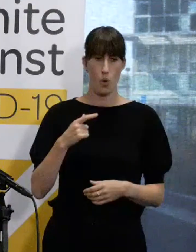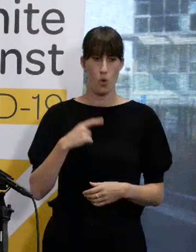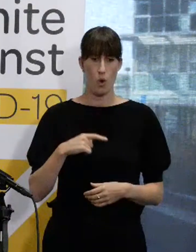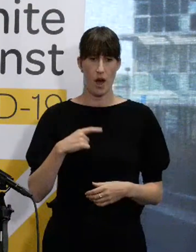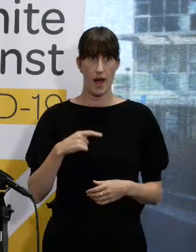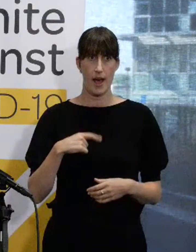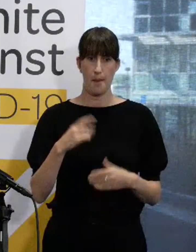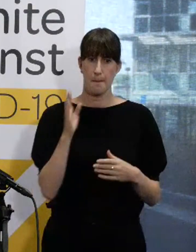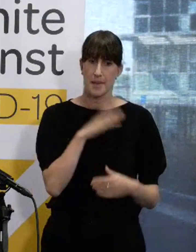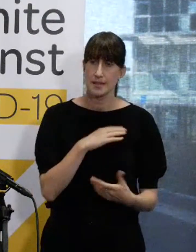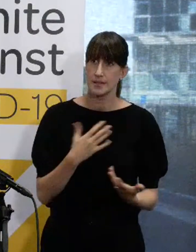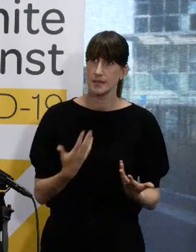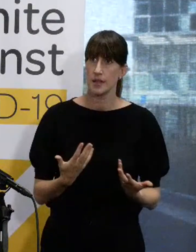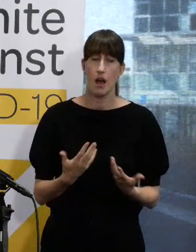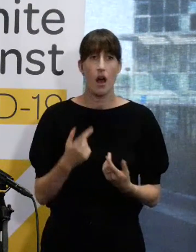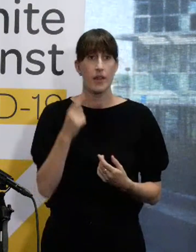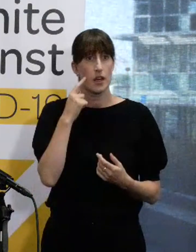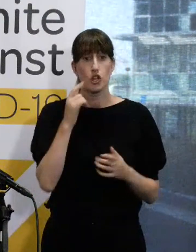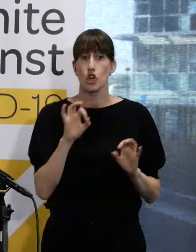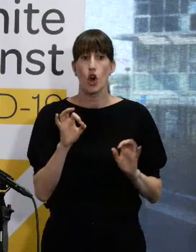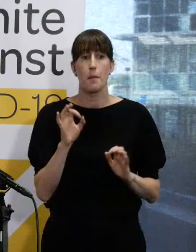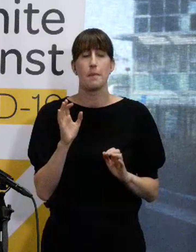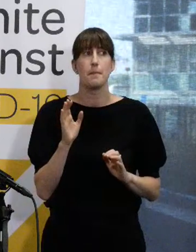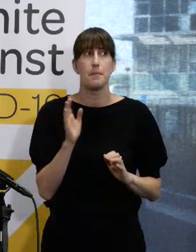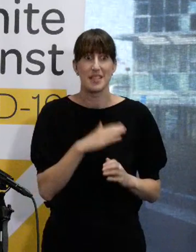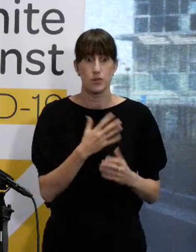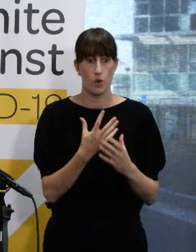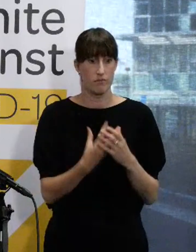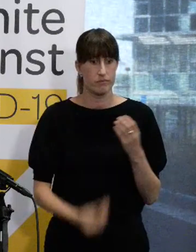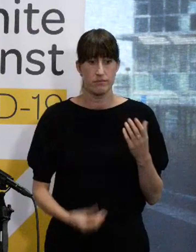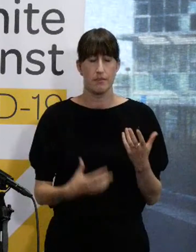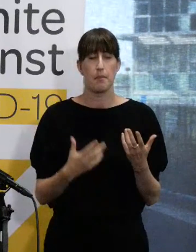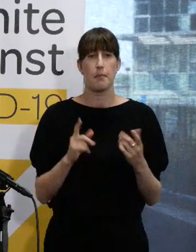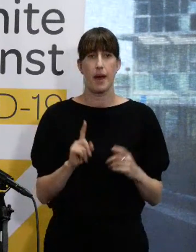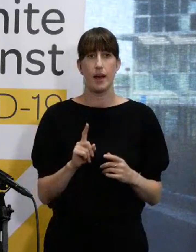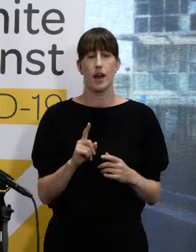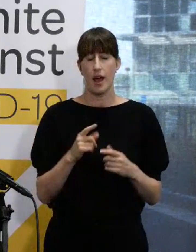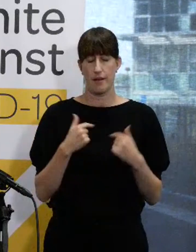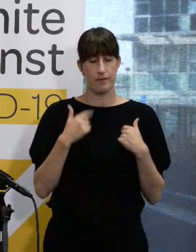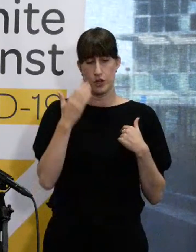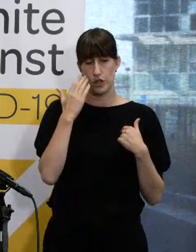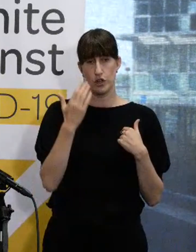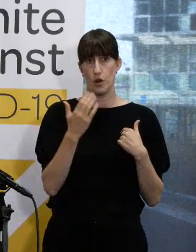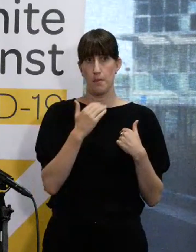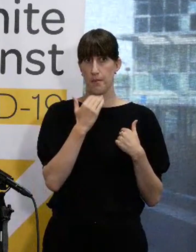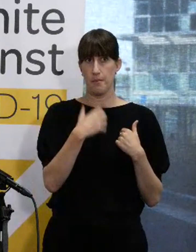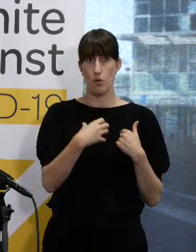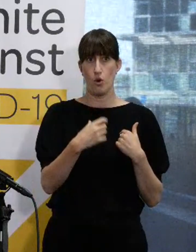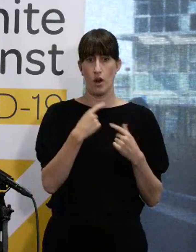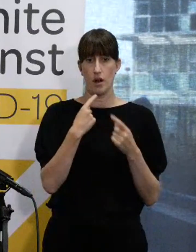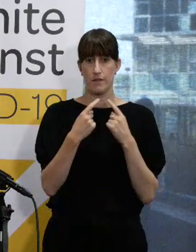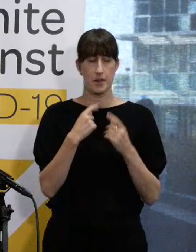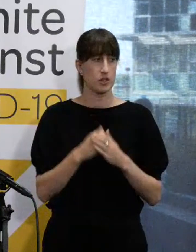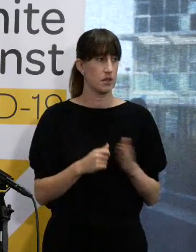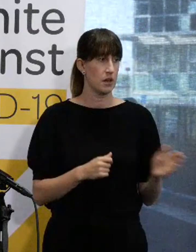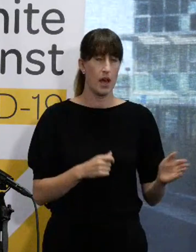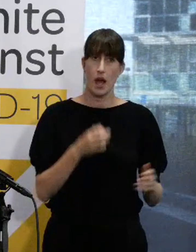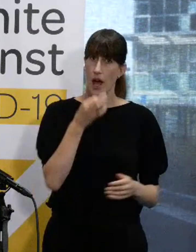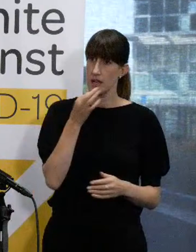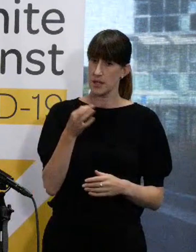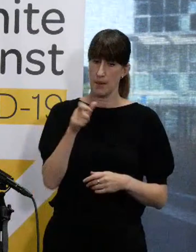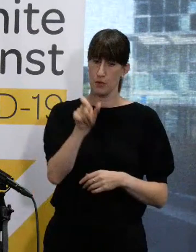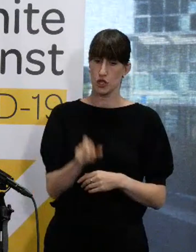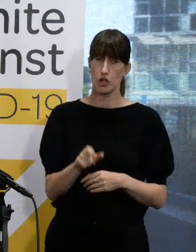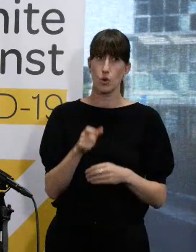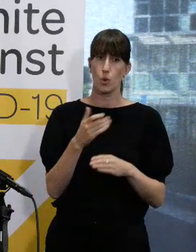cracks, but I would say that I don't have any further detail. What role does he work in? He's a security guard there. Right. Yes. And is